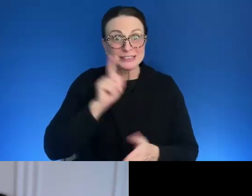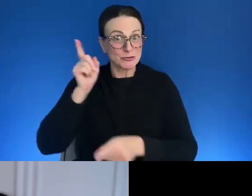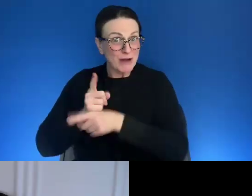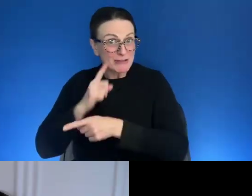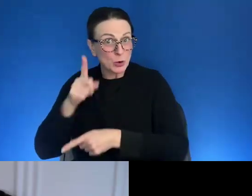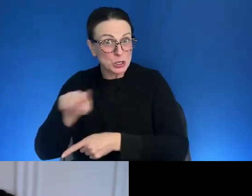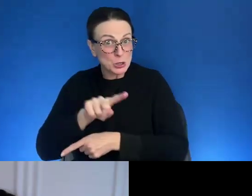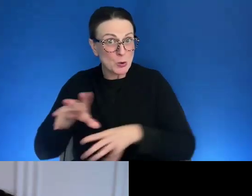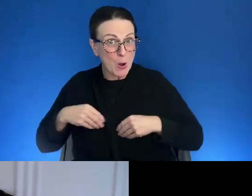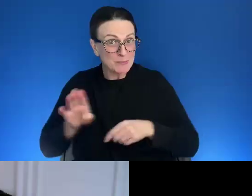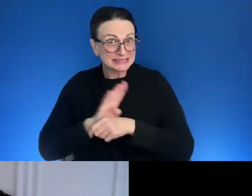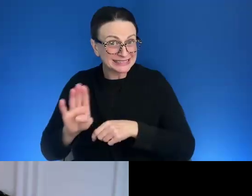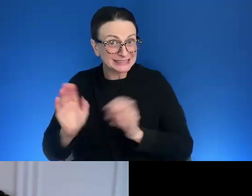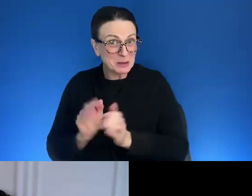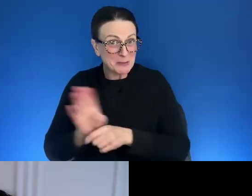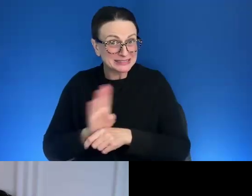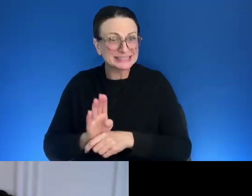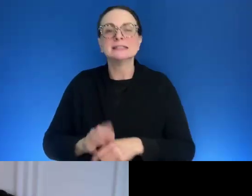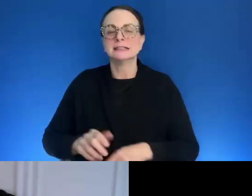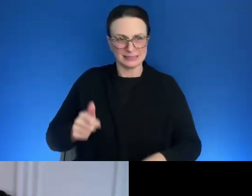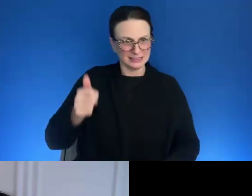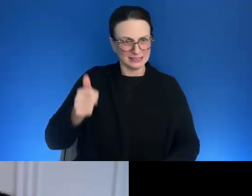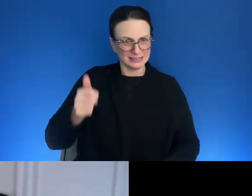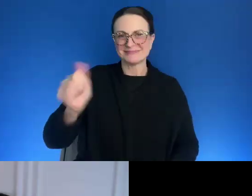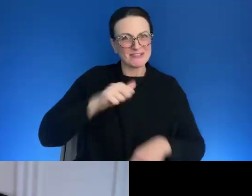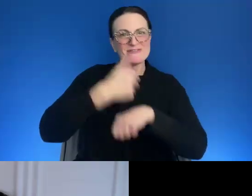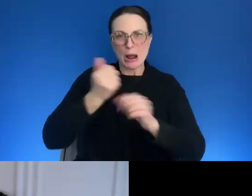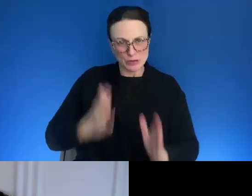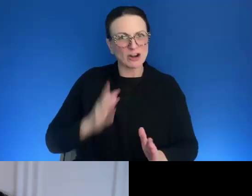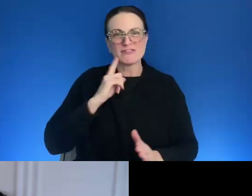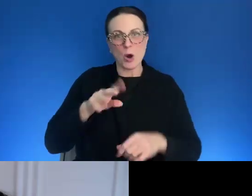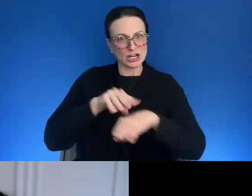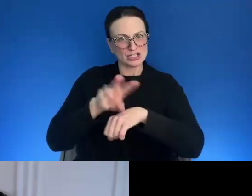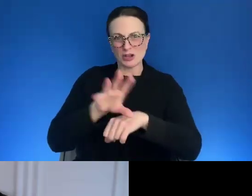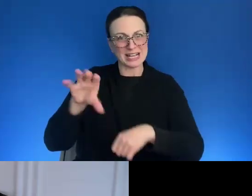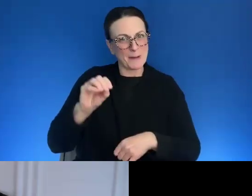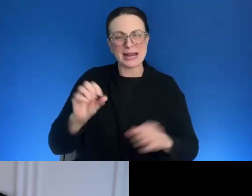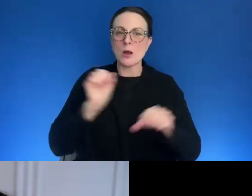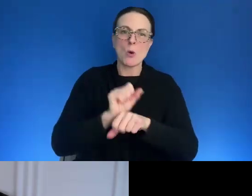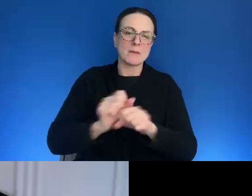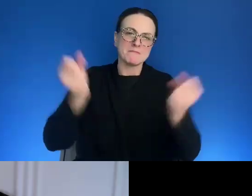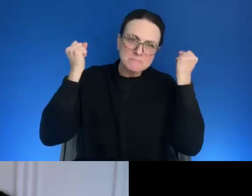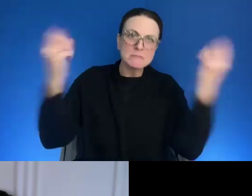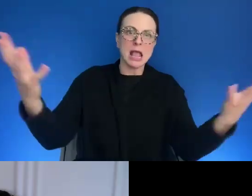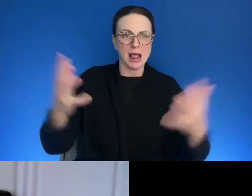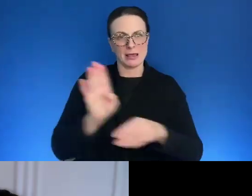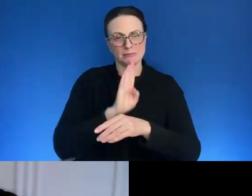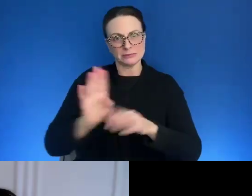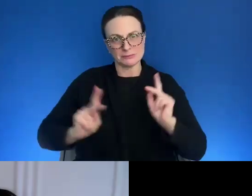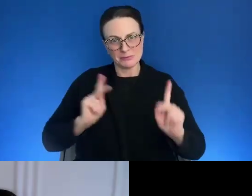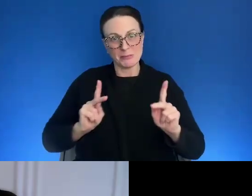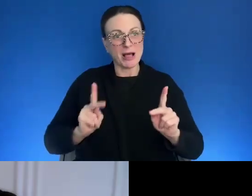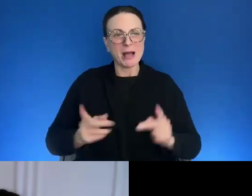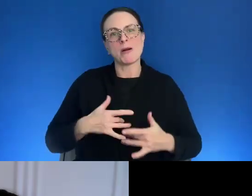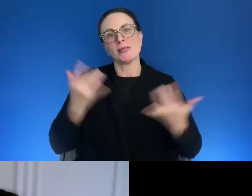Amy is the founder of Self-Employment Consulting. She has worked with hundreds and hundreds of entrepreneurs, and we're so delighted to